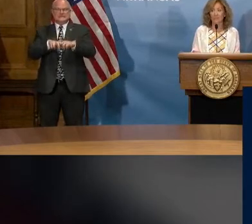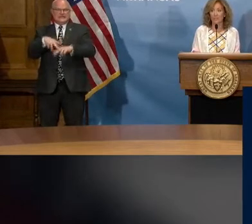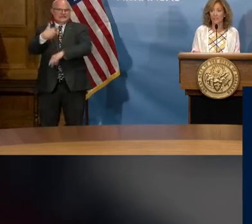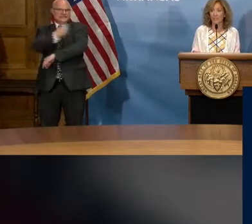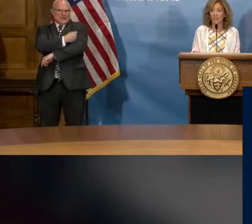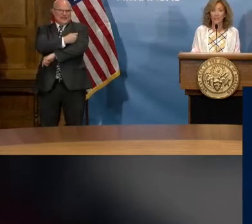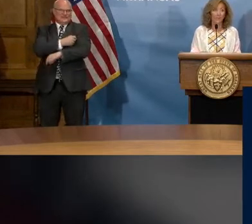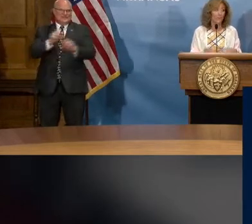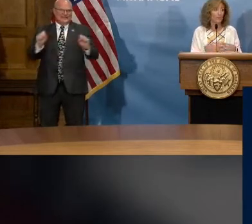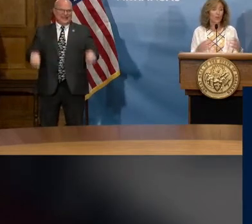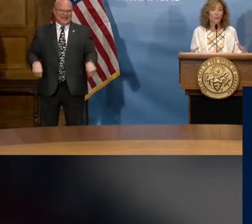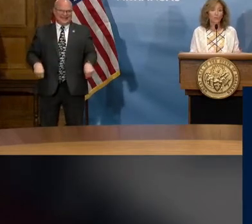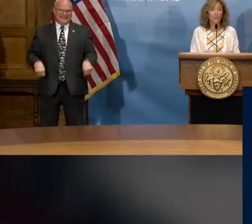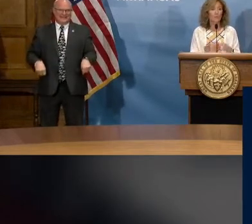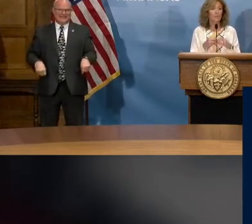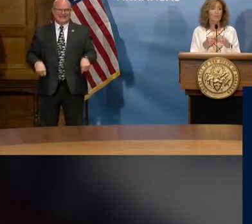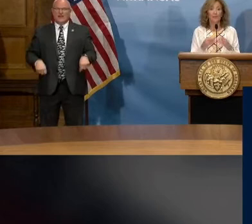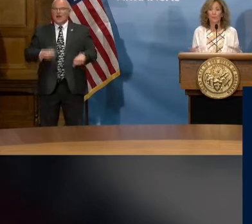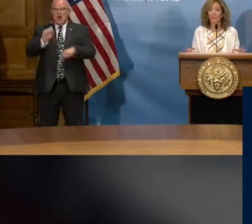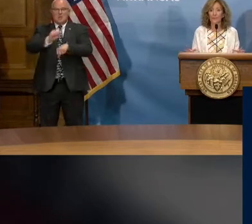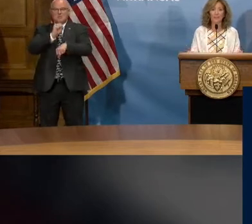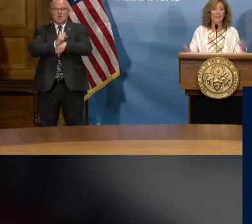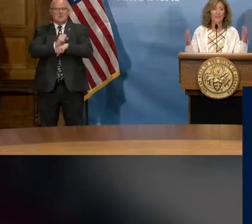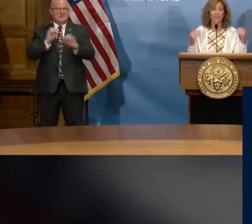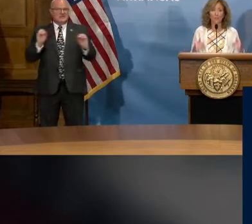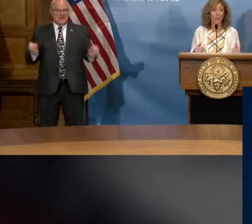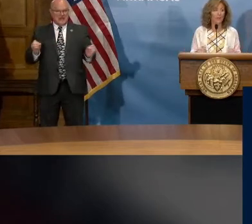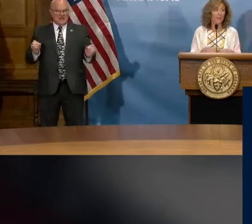and get a shot. You know, no appointment, no